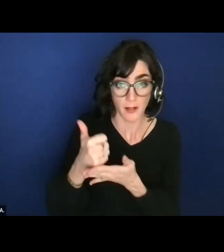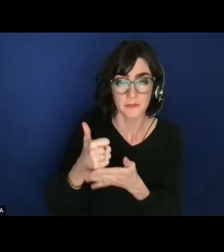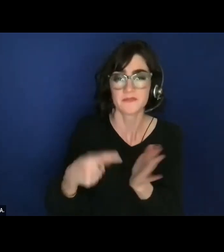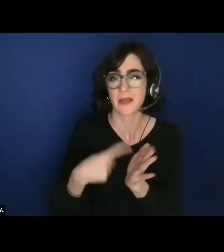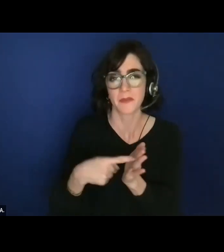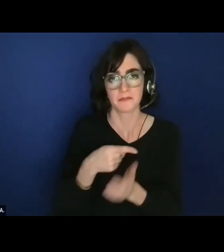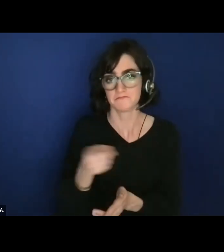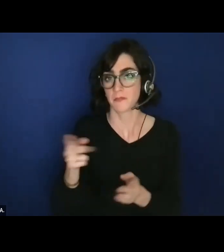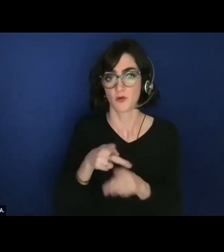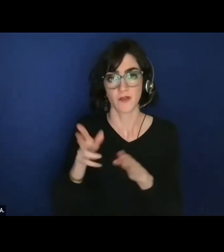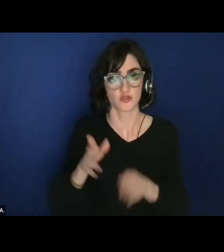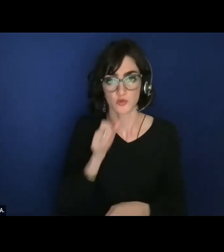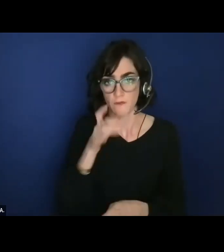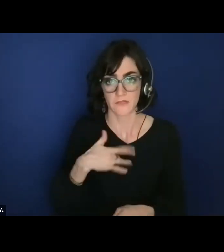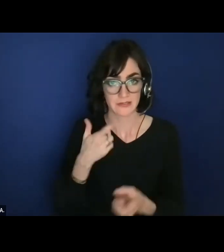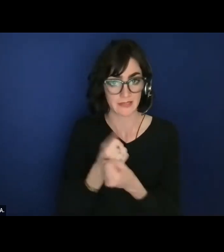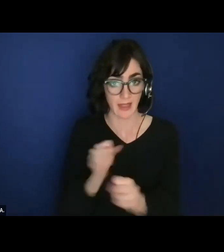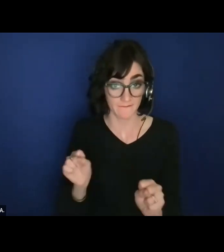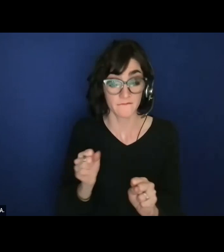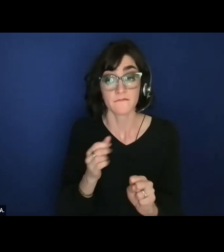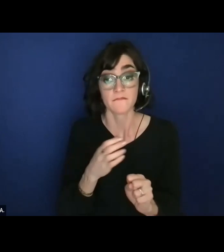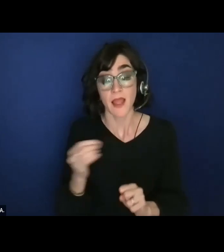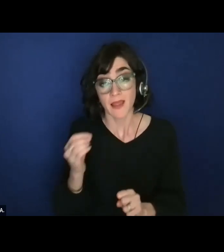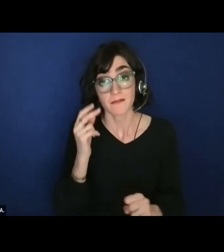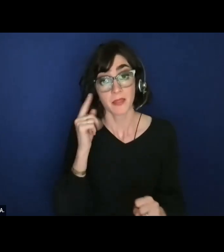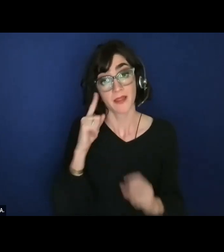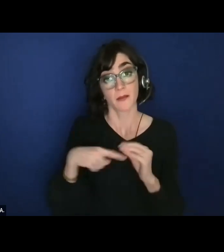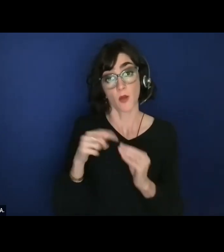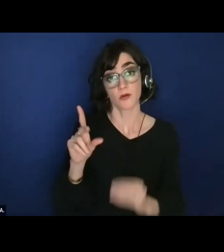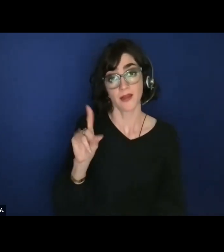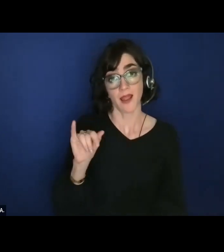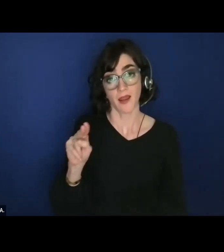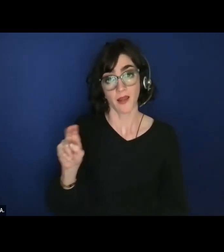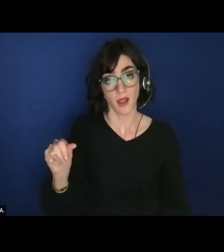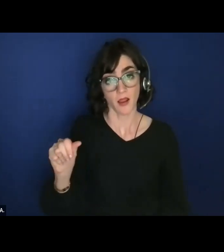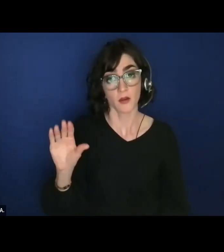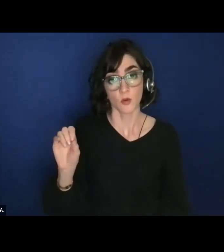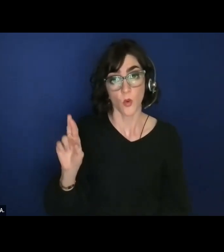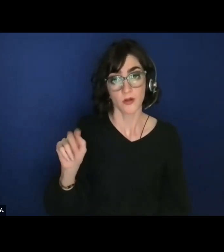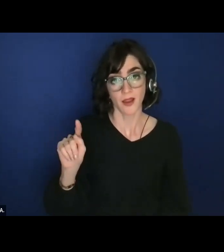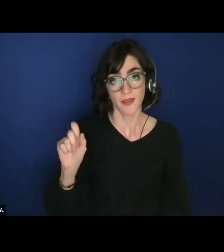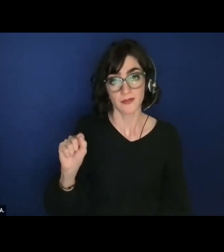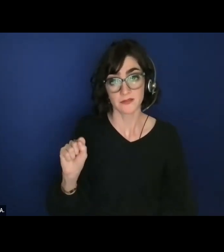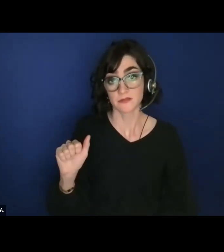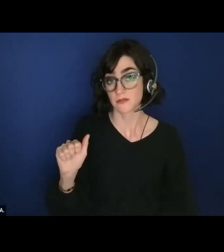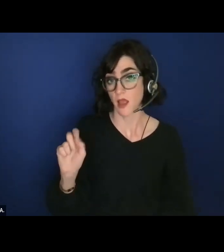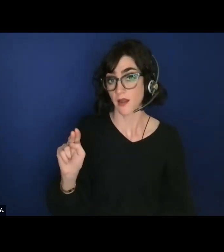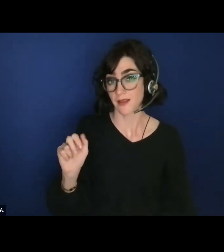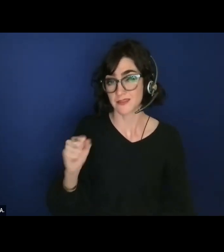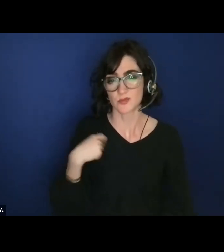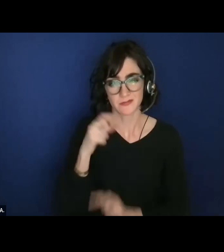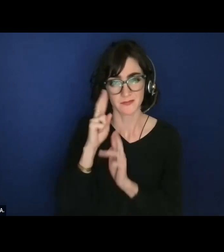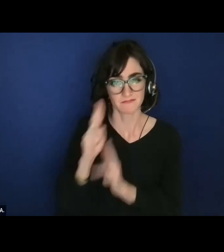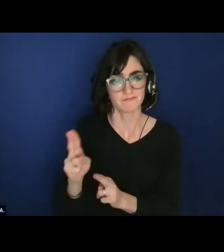then reflecting on Diana Cortez Yanes, who we honored at the beginning of our meeting today, she